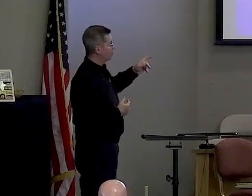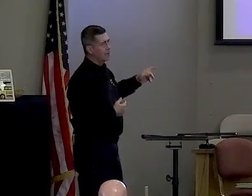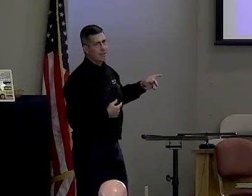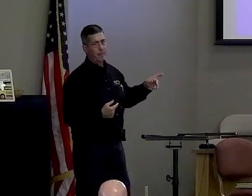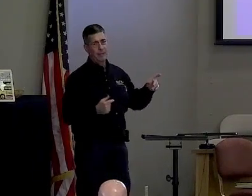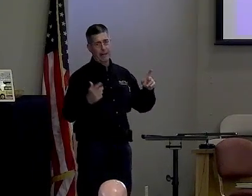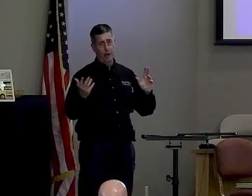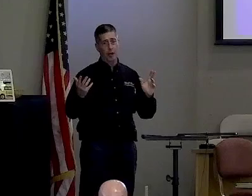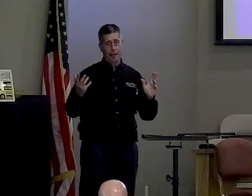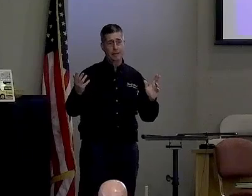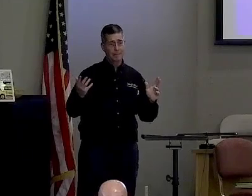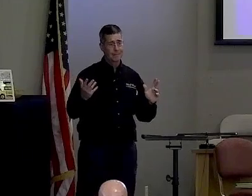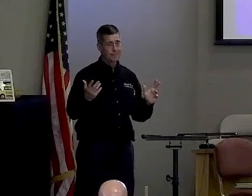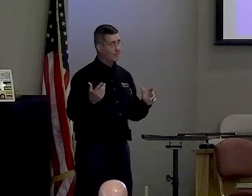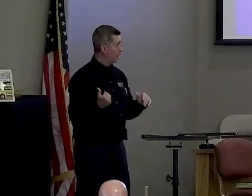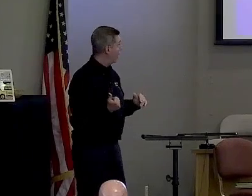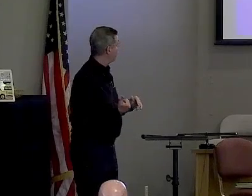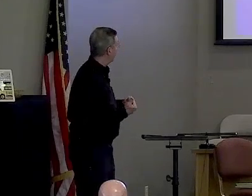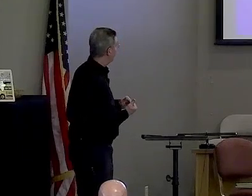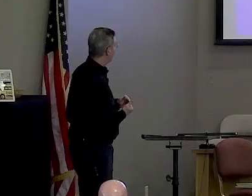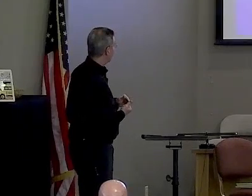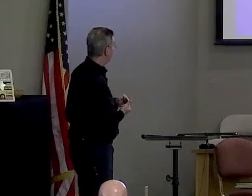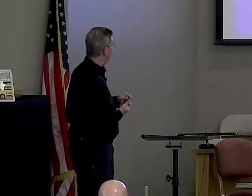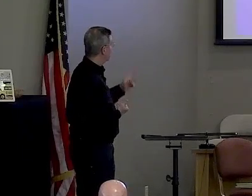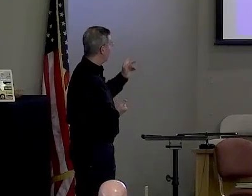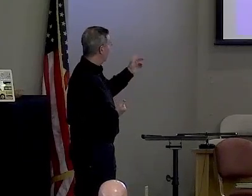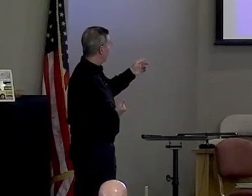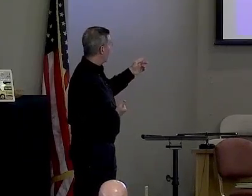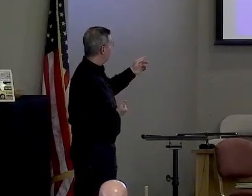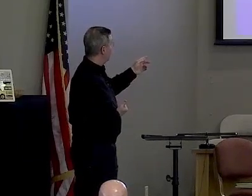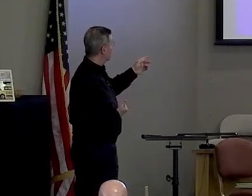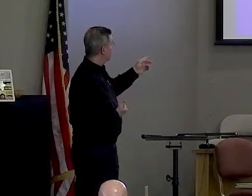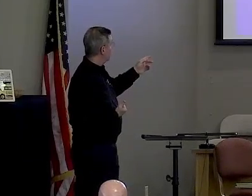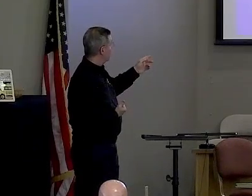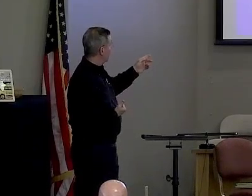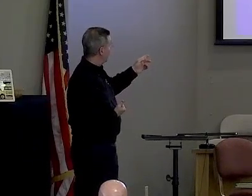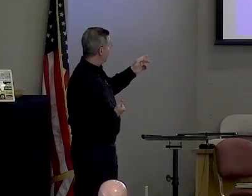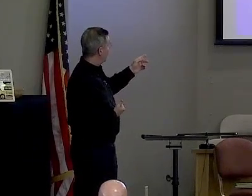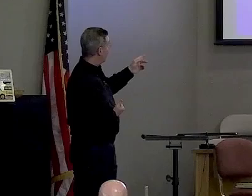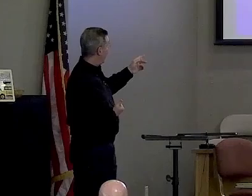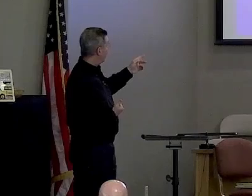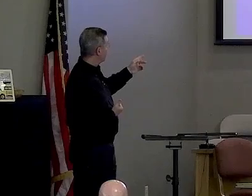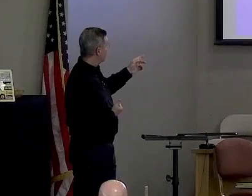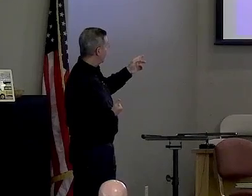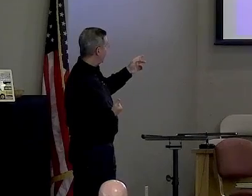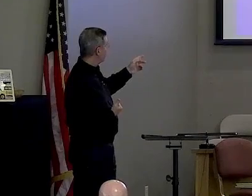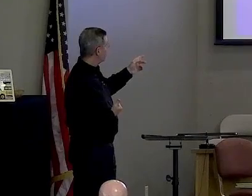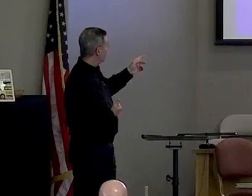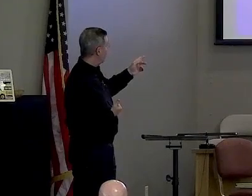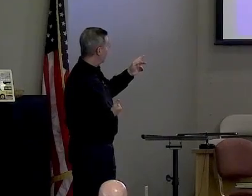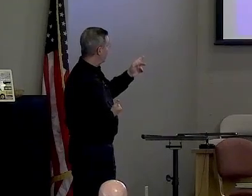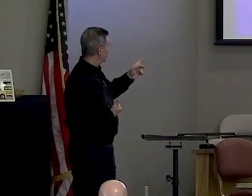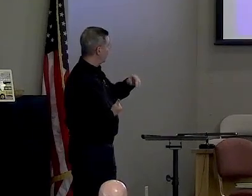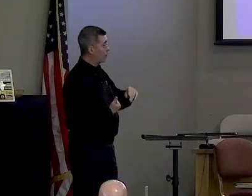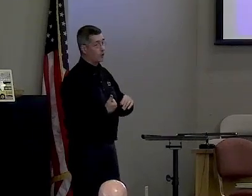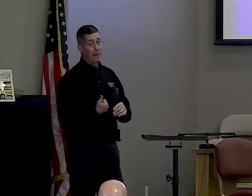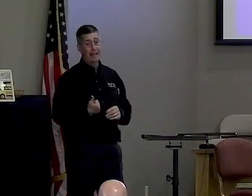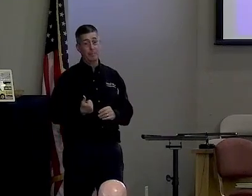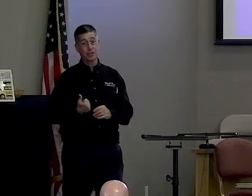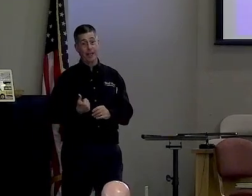To be able to get it all in? Yeah, to be able to get it. And there's a boot that happens in case the interpreter is making mistakes.